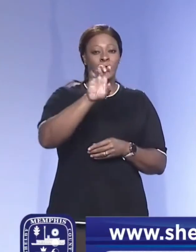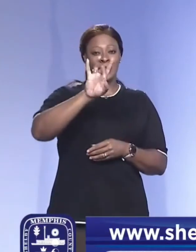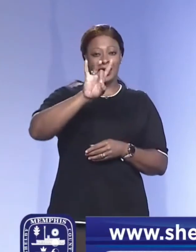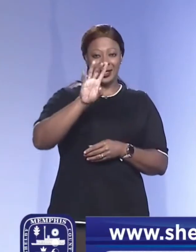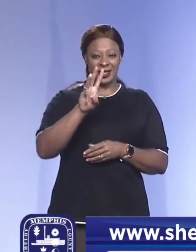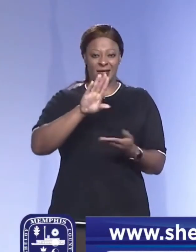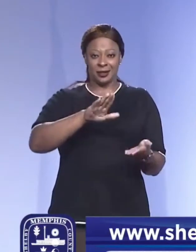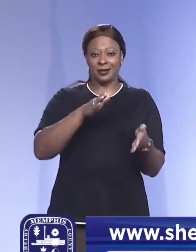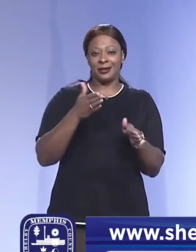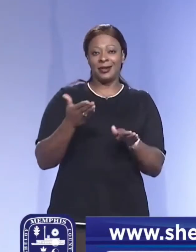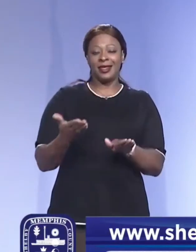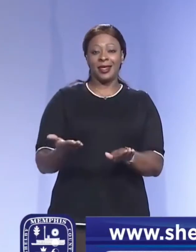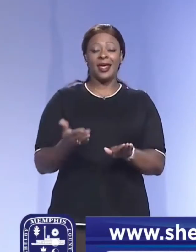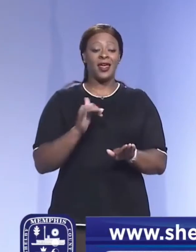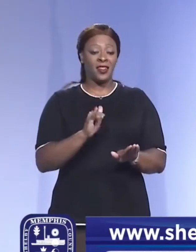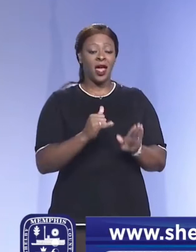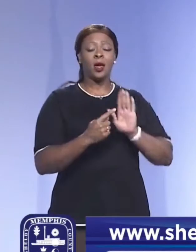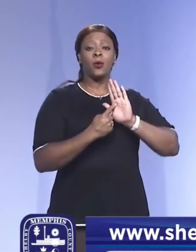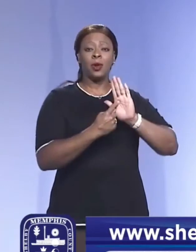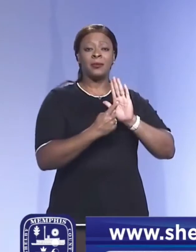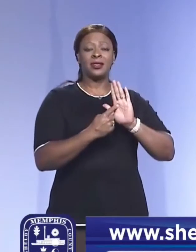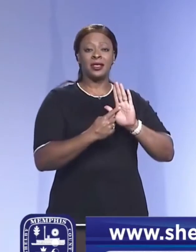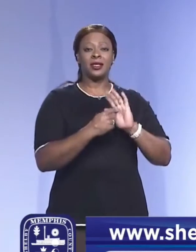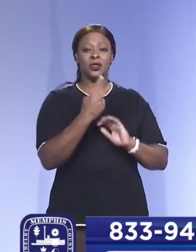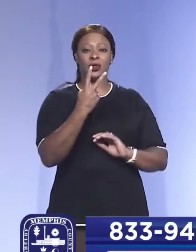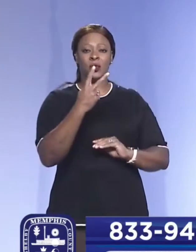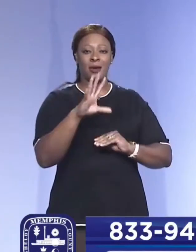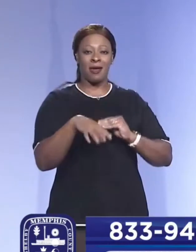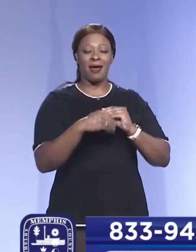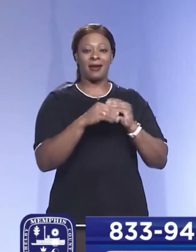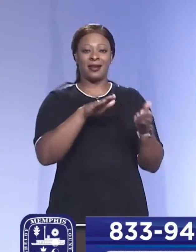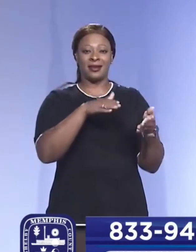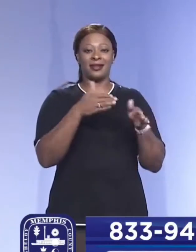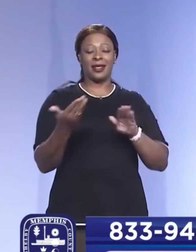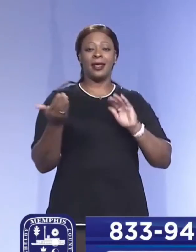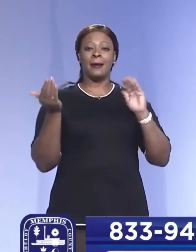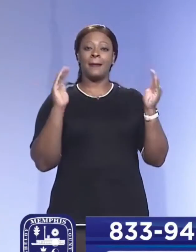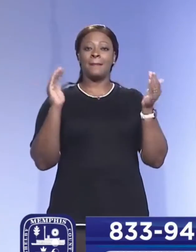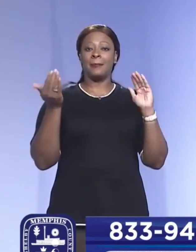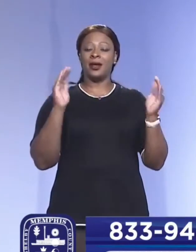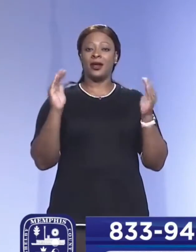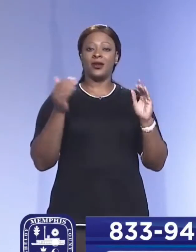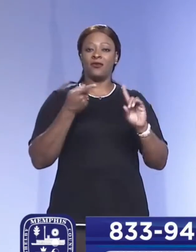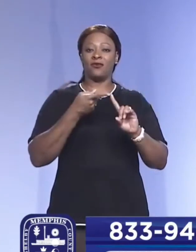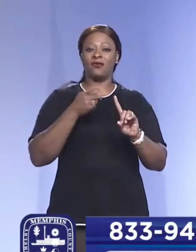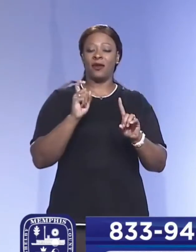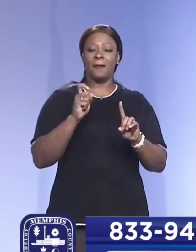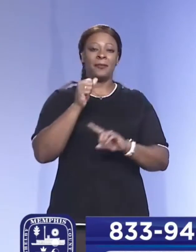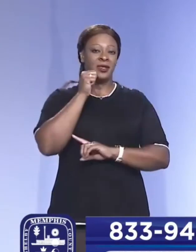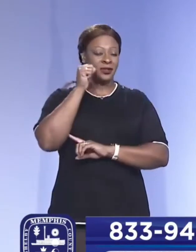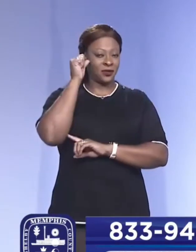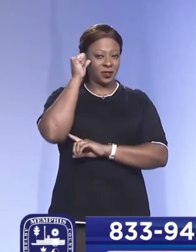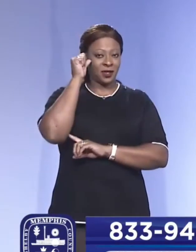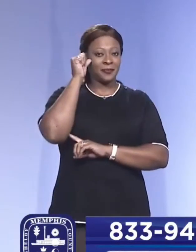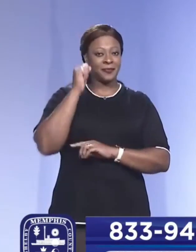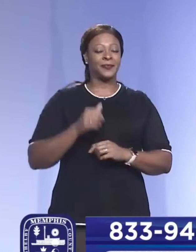286 deaths, which represents 2 additional deaths compared to yesterday.